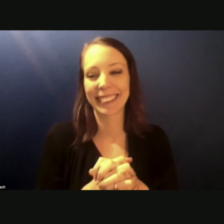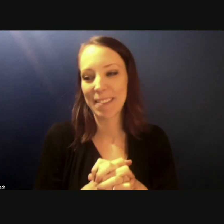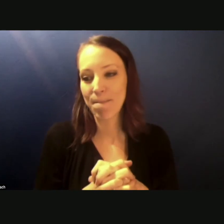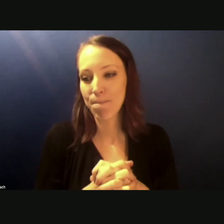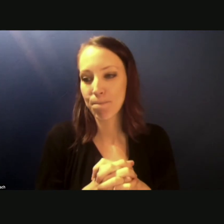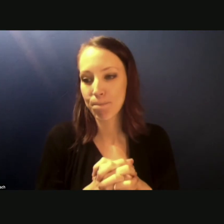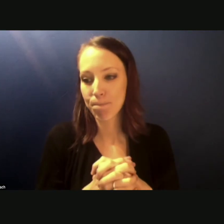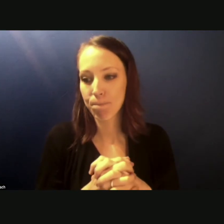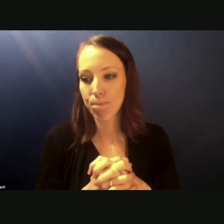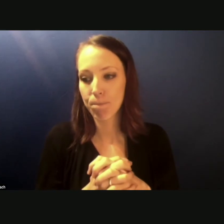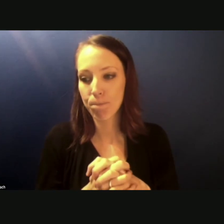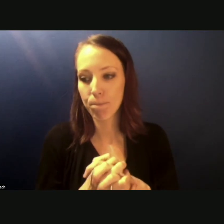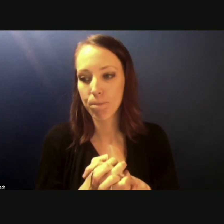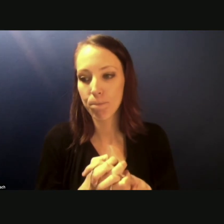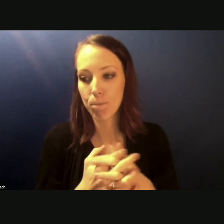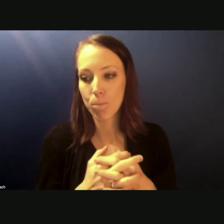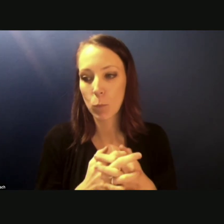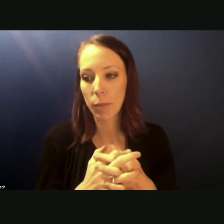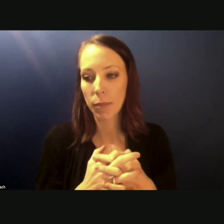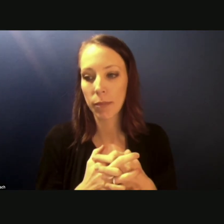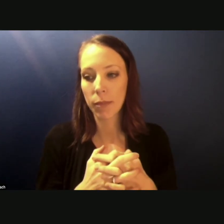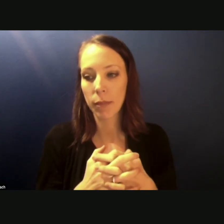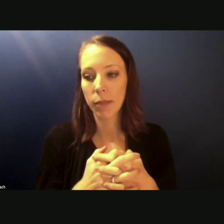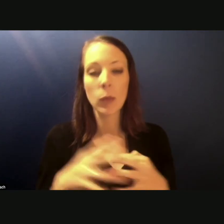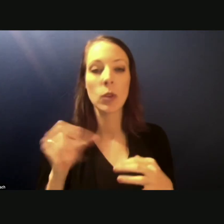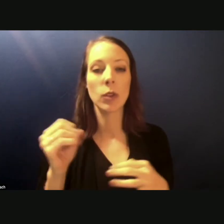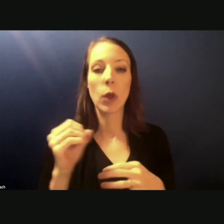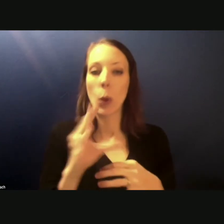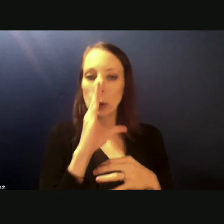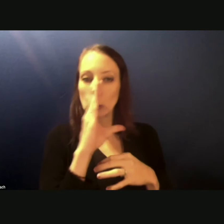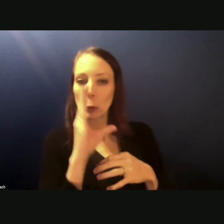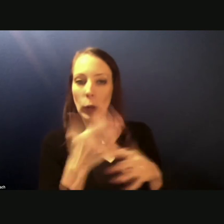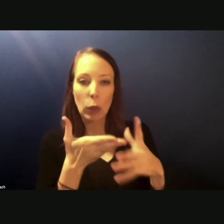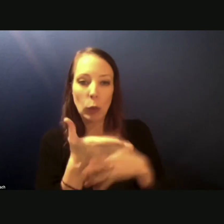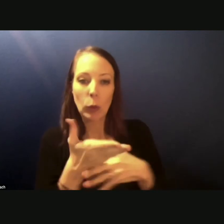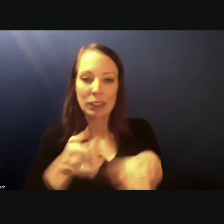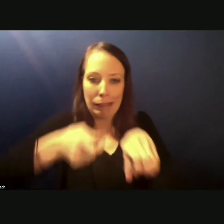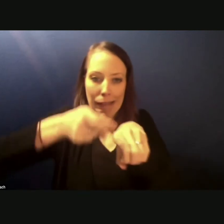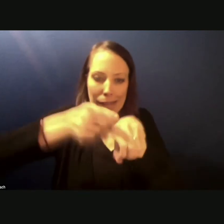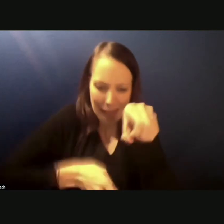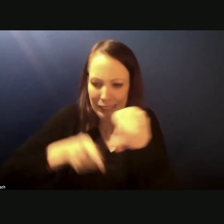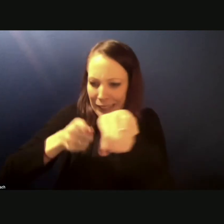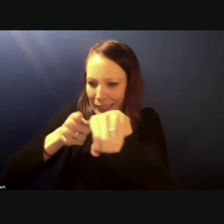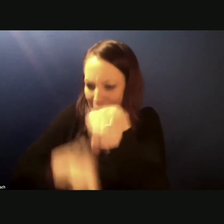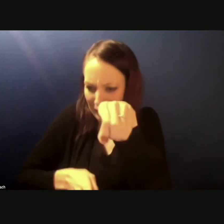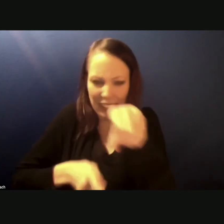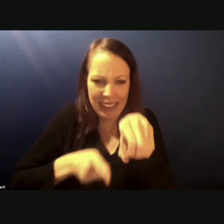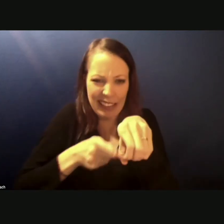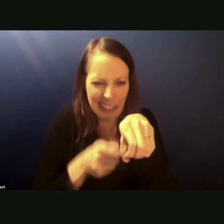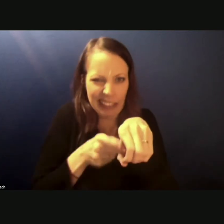So you're not that way, it's just, you slice in and it goes straight through and the knife doesn't skip.